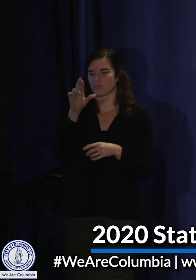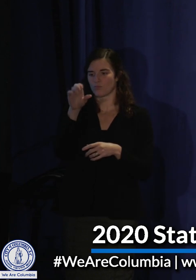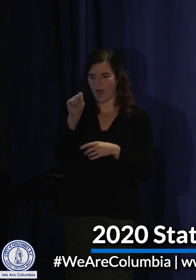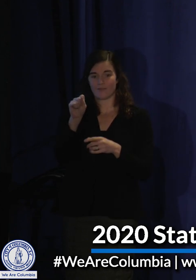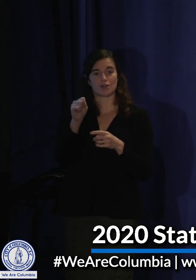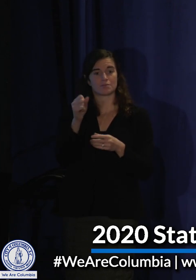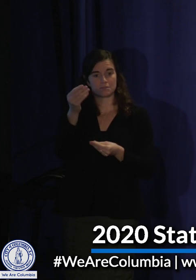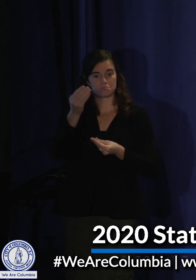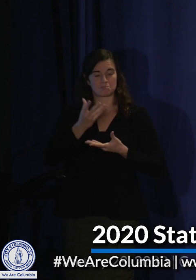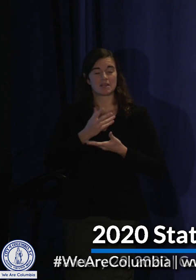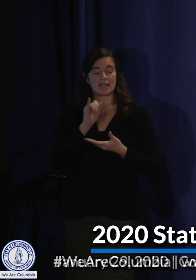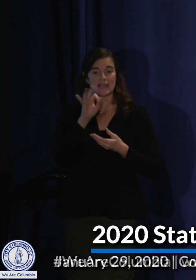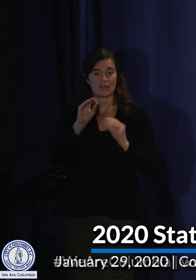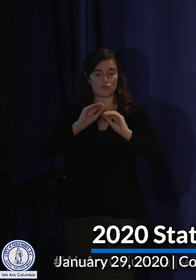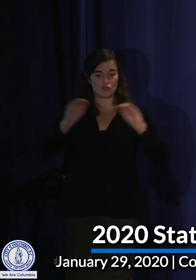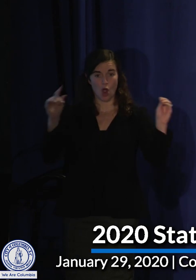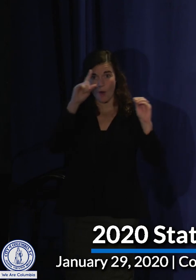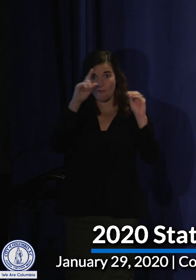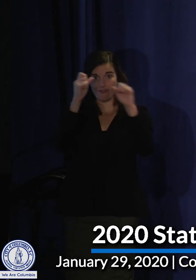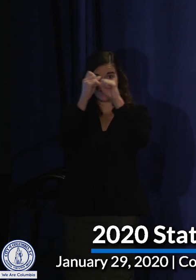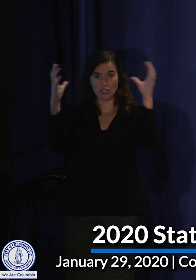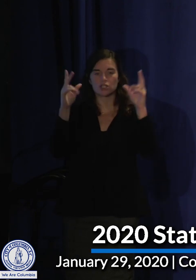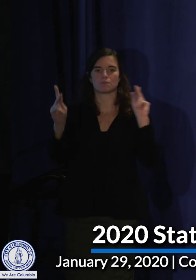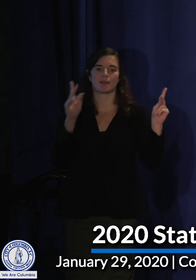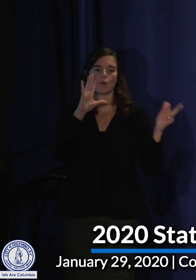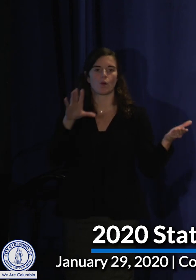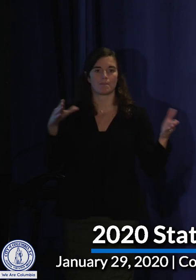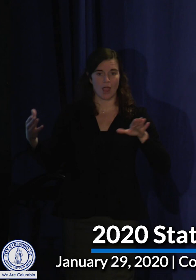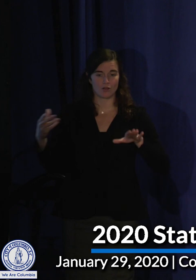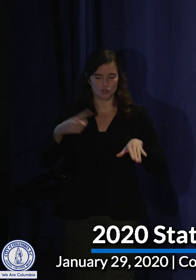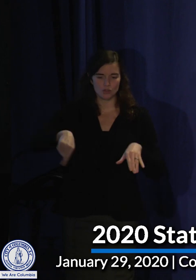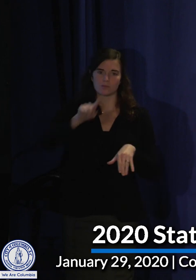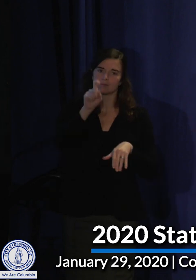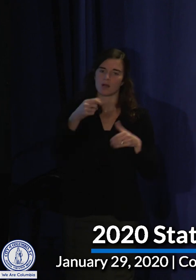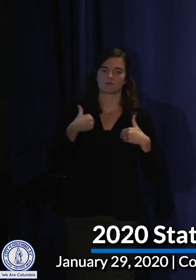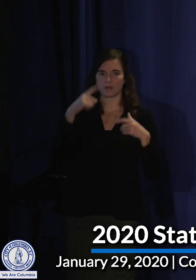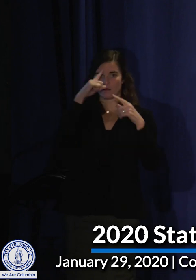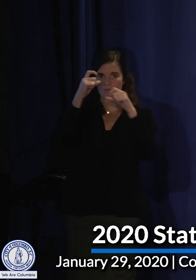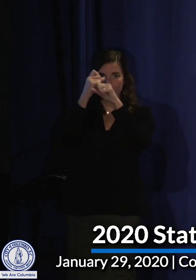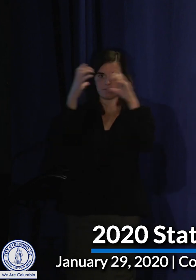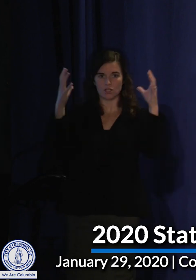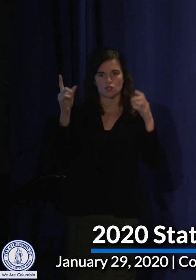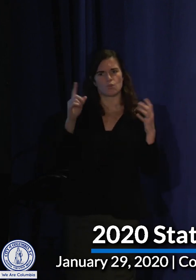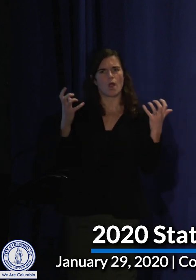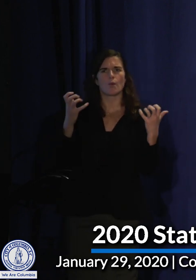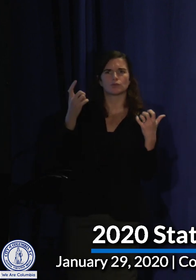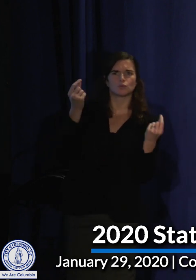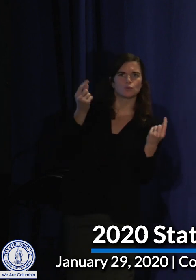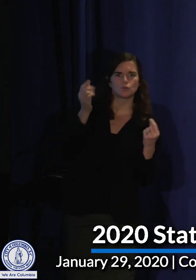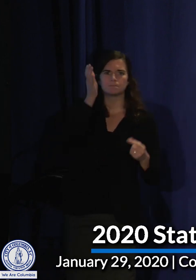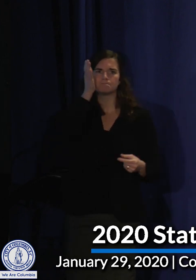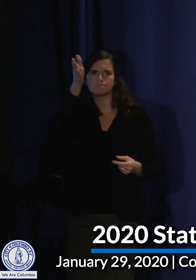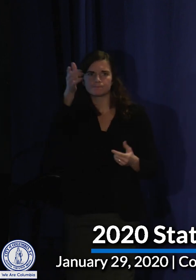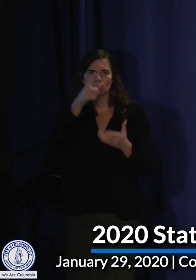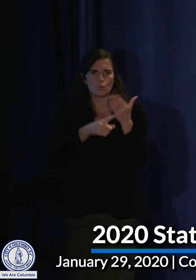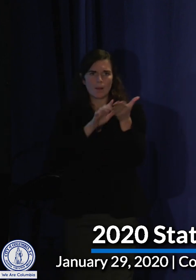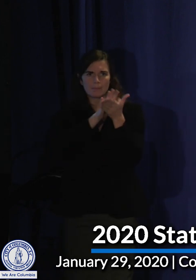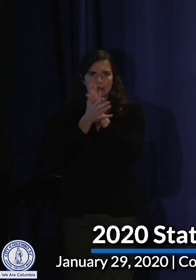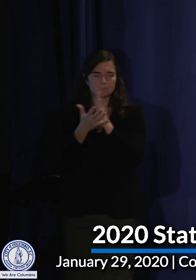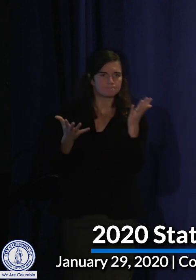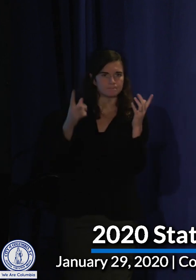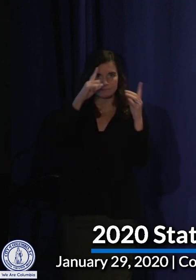perish. You have to have a vision about where you want to be and what you want to become. Expansion takes time. And if it's intentionally coupled